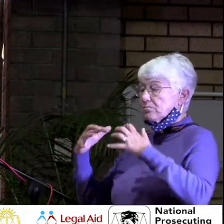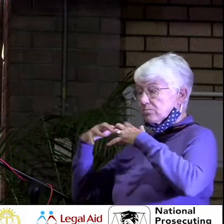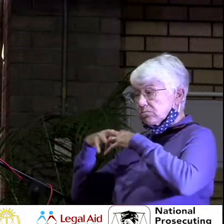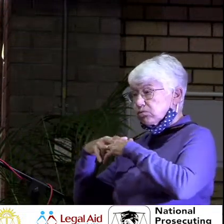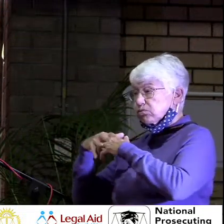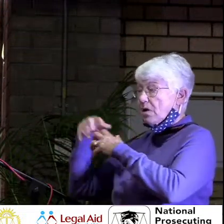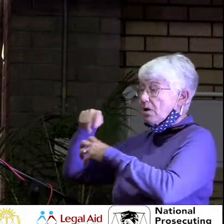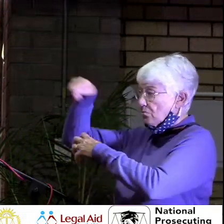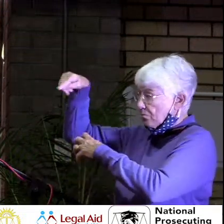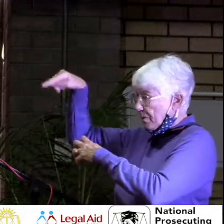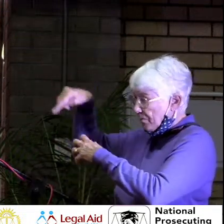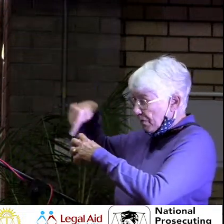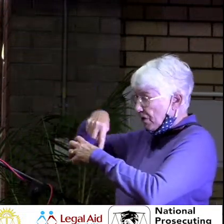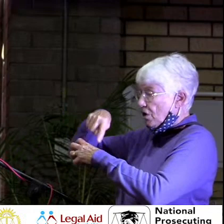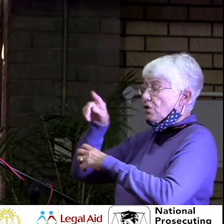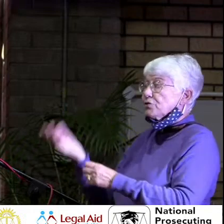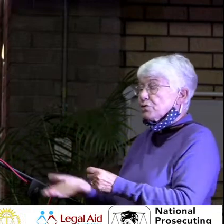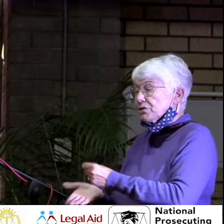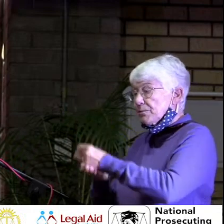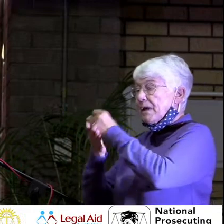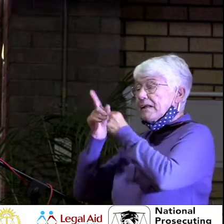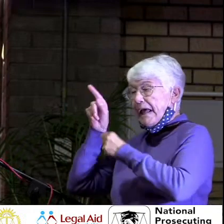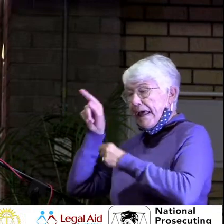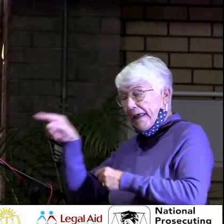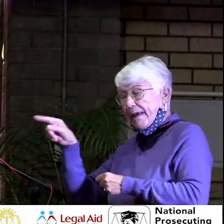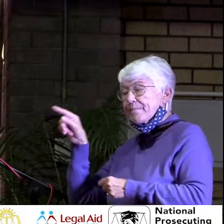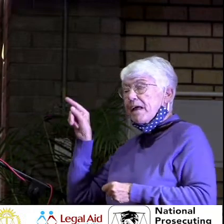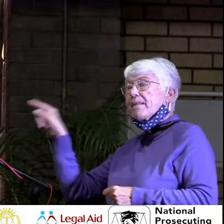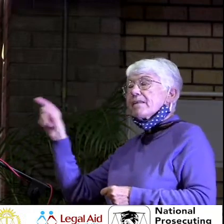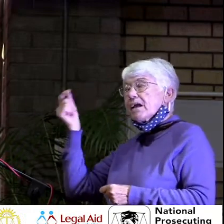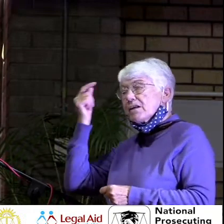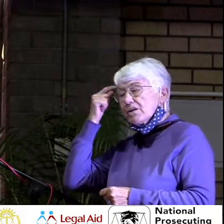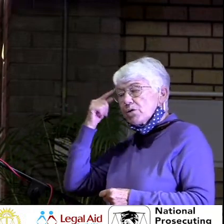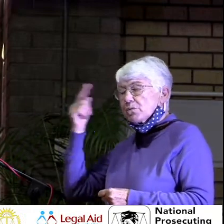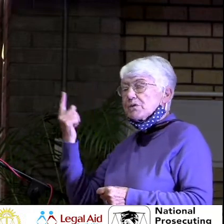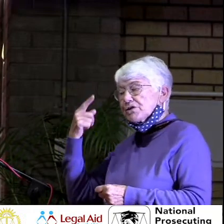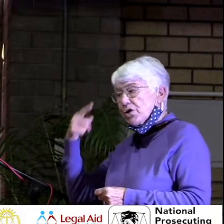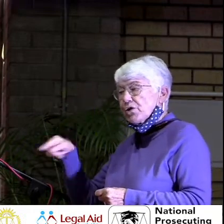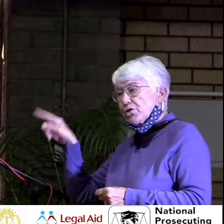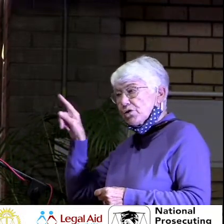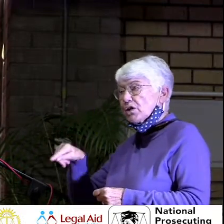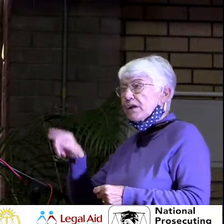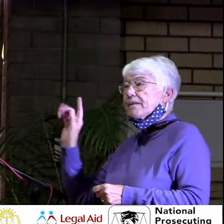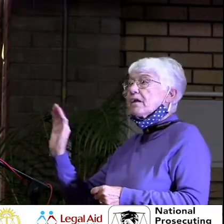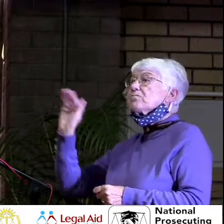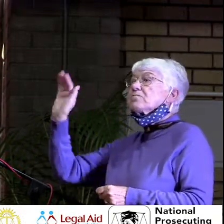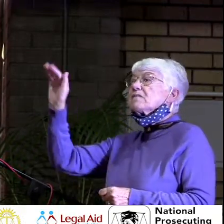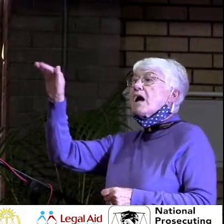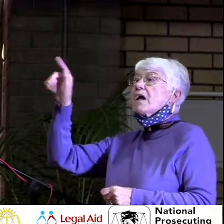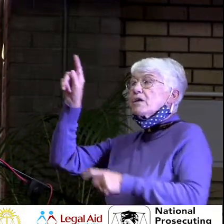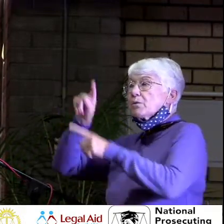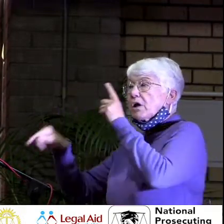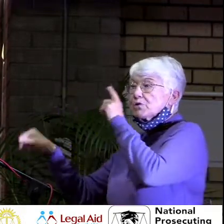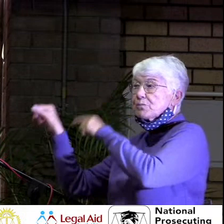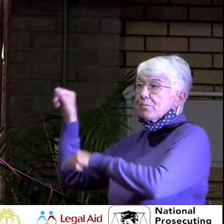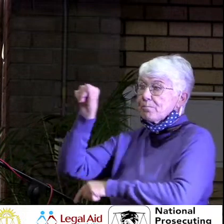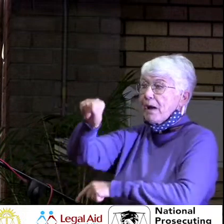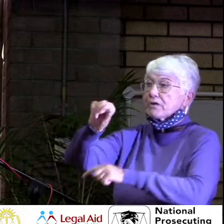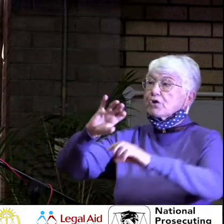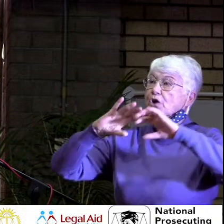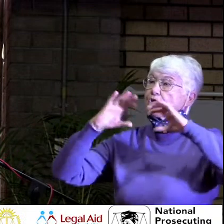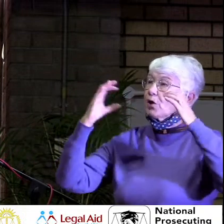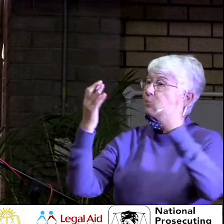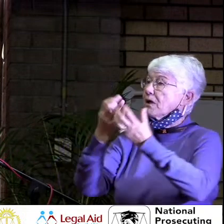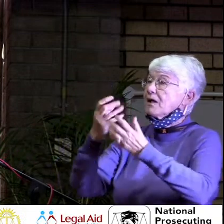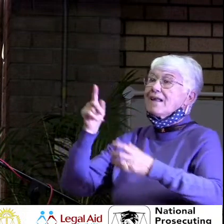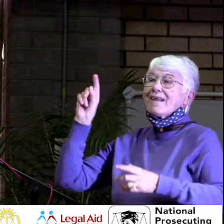can be sure that by the time the offender is in the community, is not being stigmatized and then relapse into crime